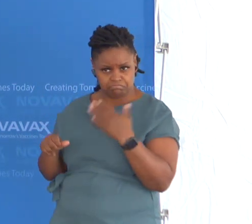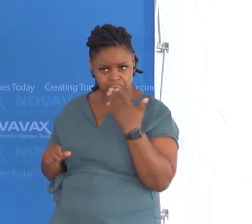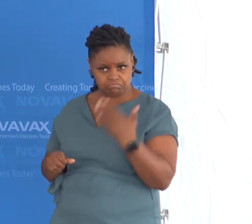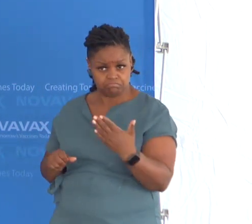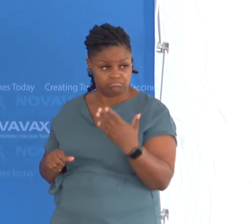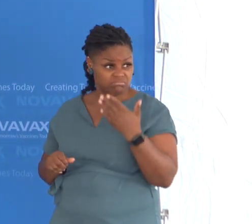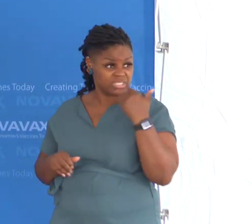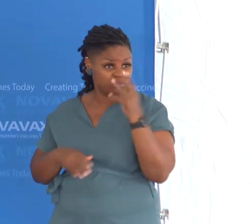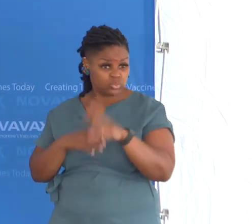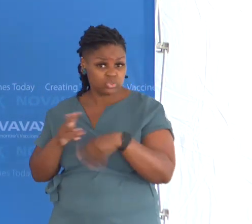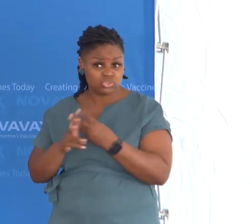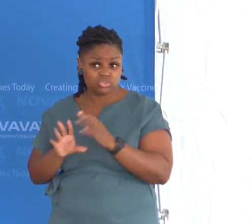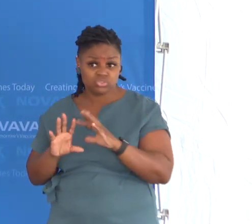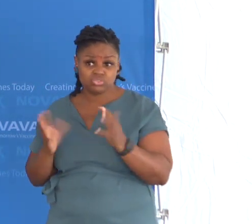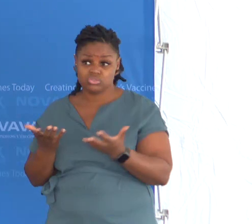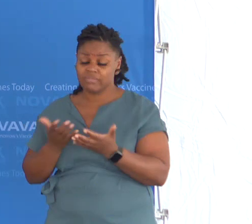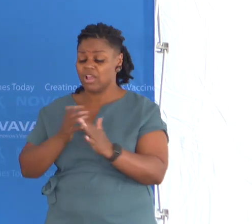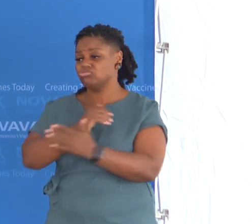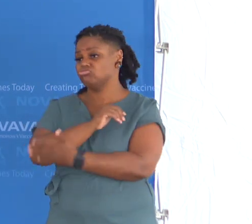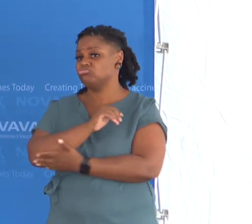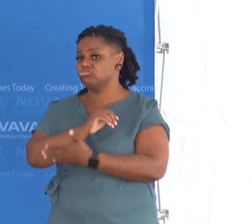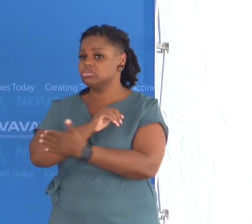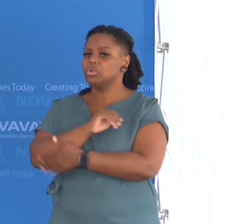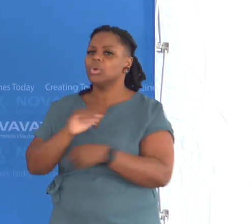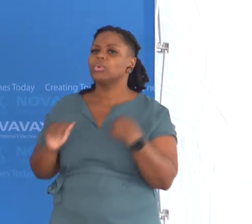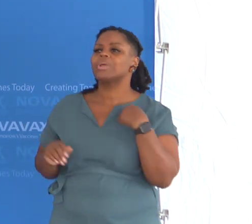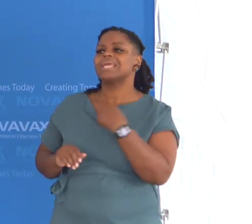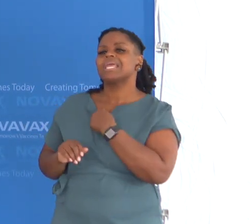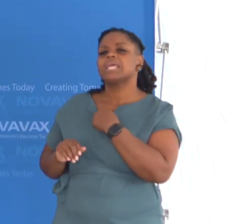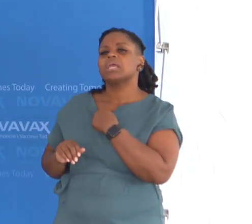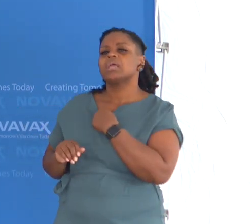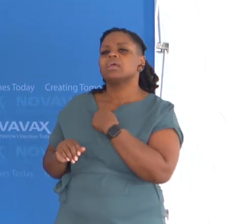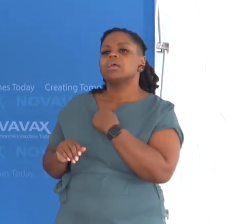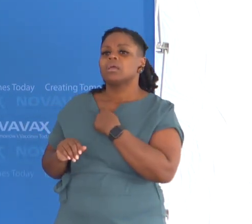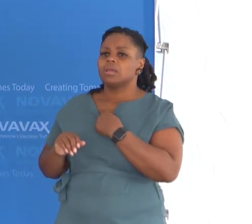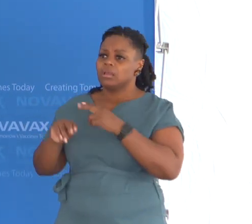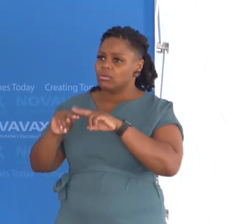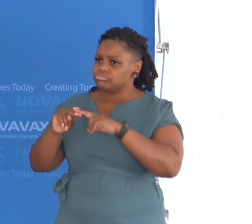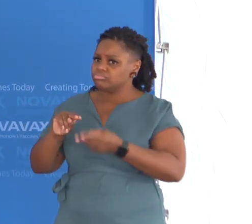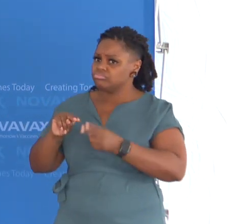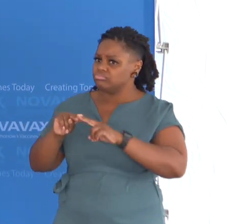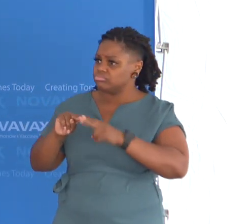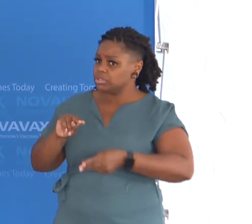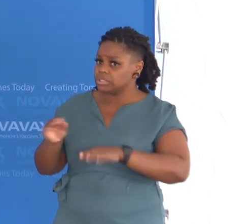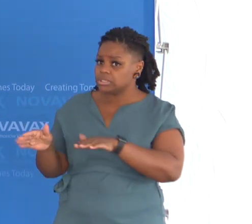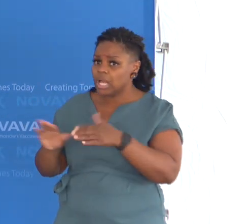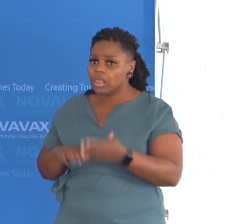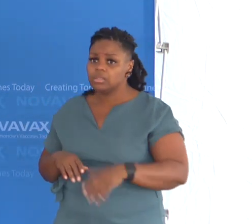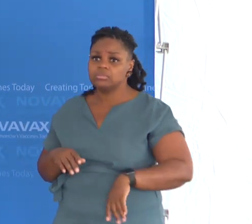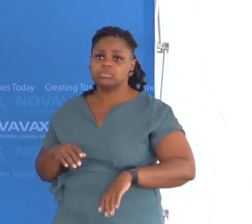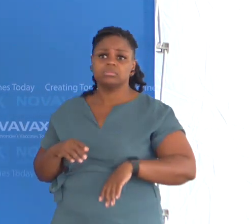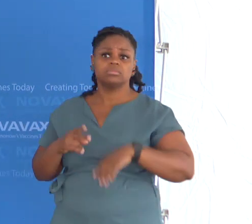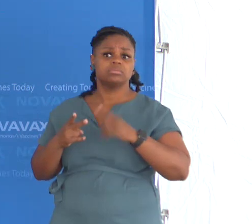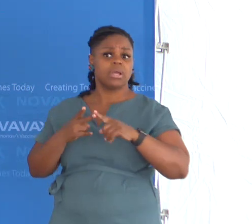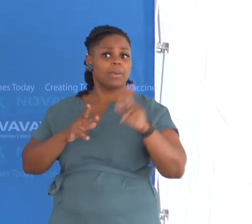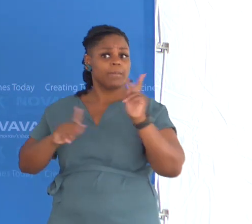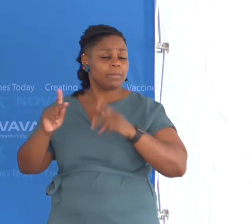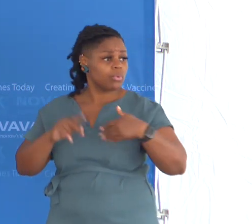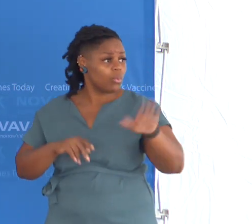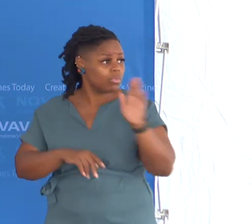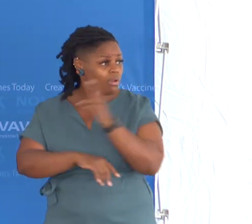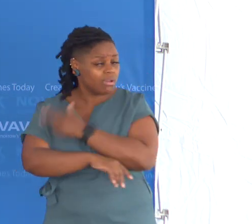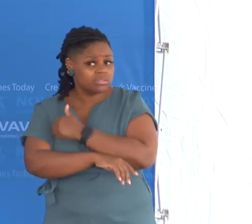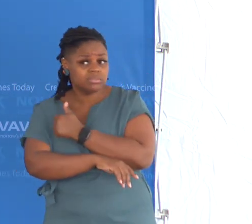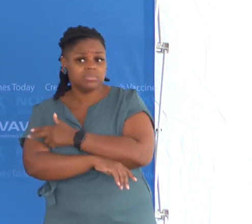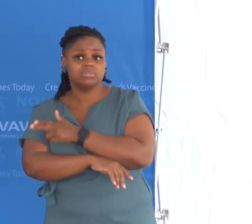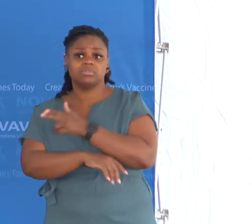on hospitalizations, on deaths, on our cases per 100,000, on our positivity rate, and young people had the